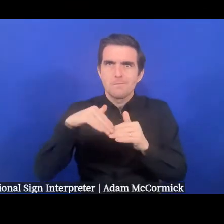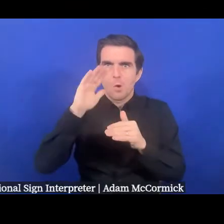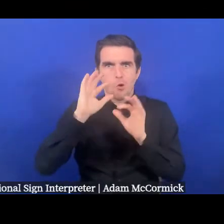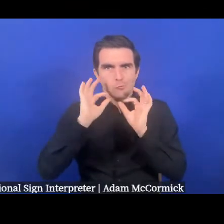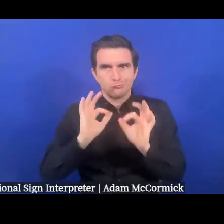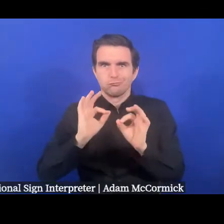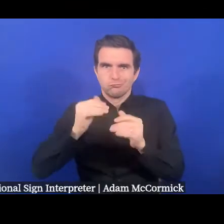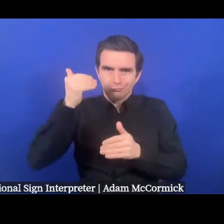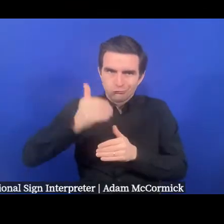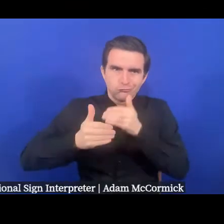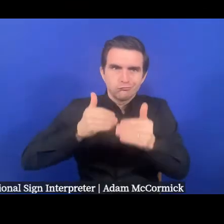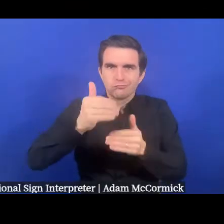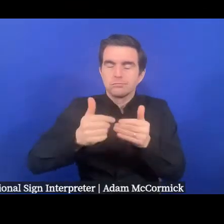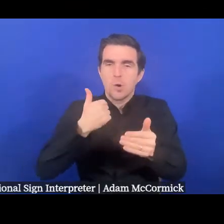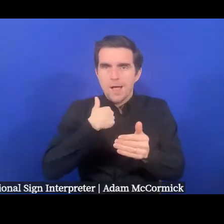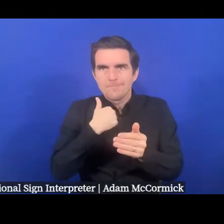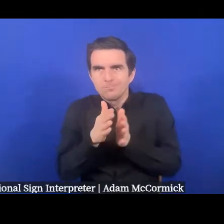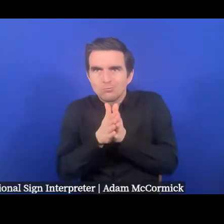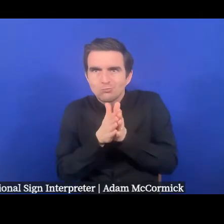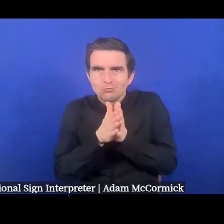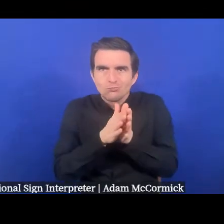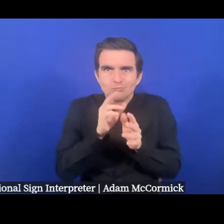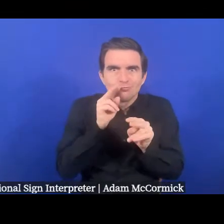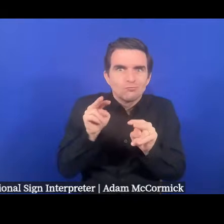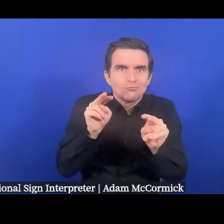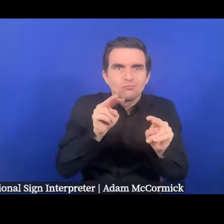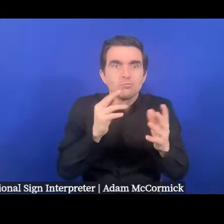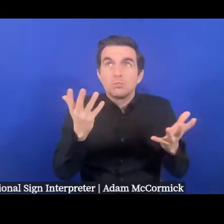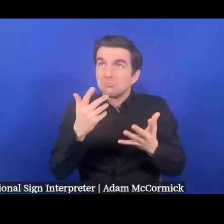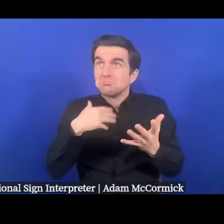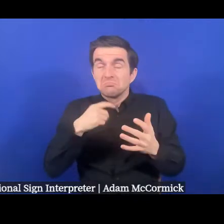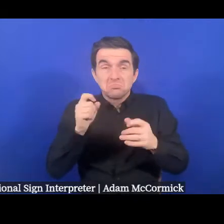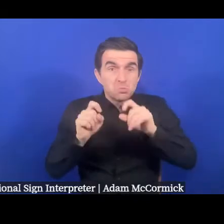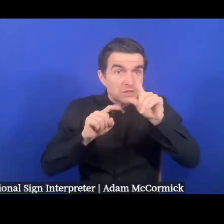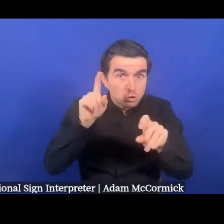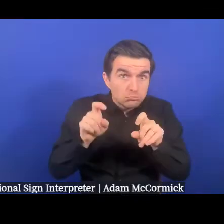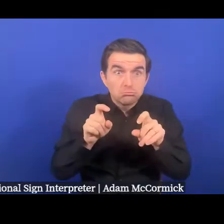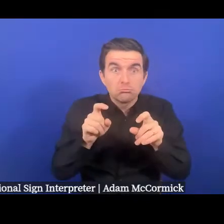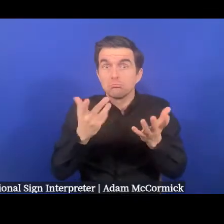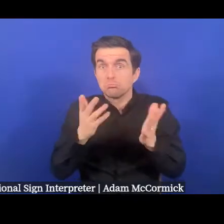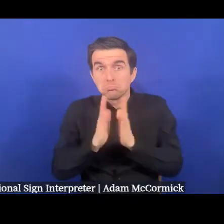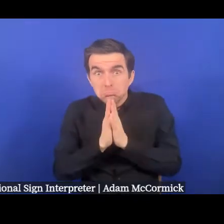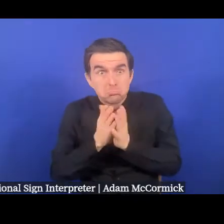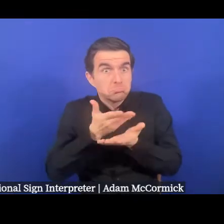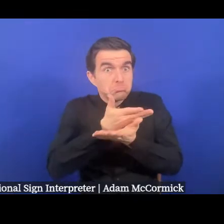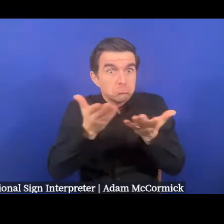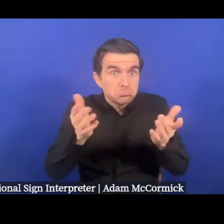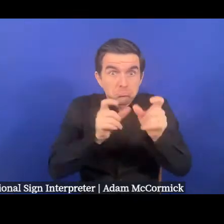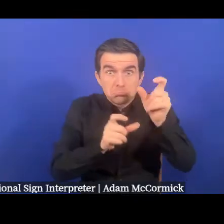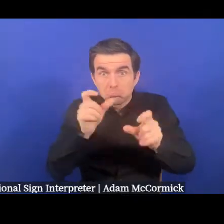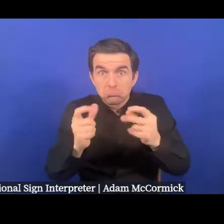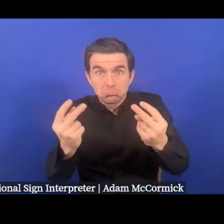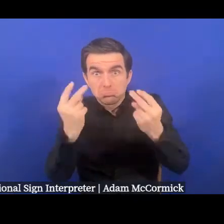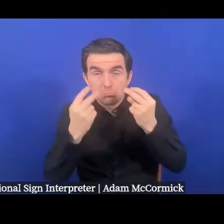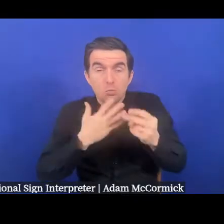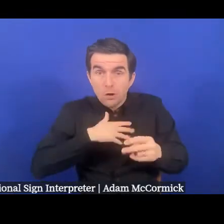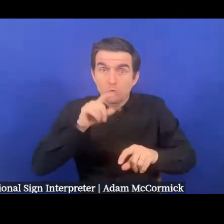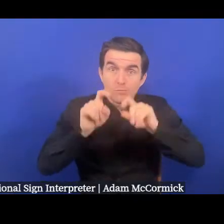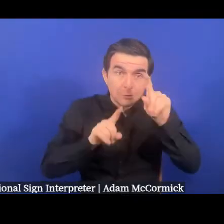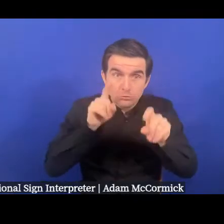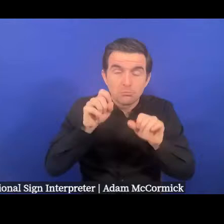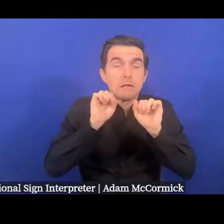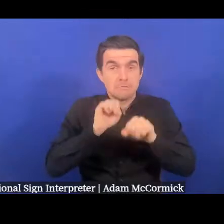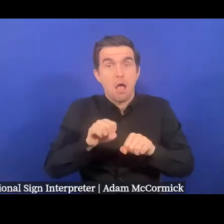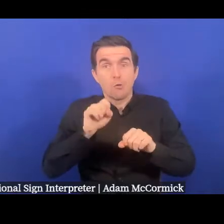feel free to put your question into the chat or let us know if you'd like to ask a question to either of our speakers, Camila